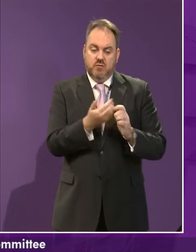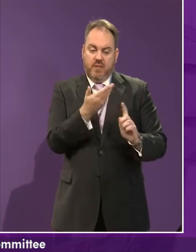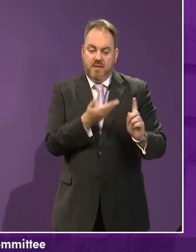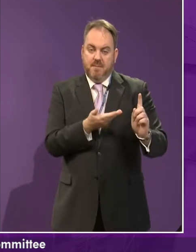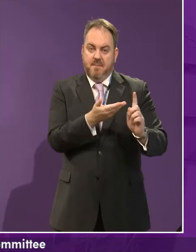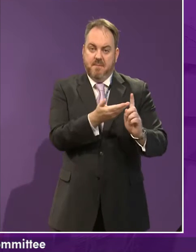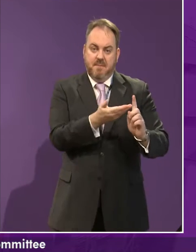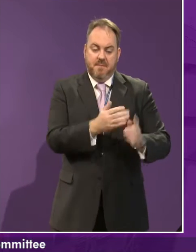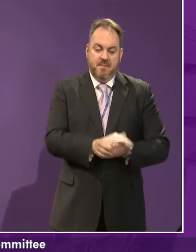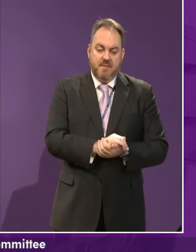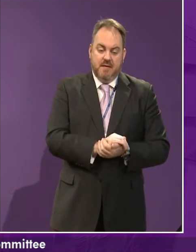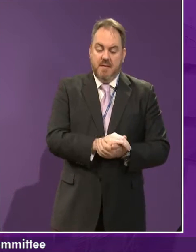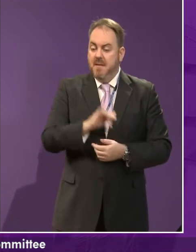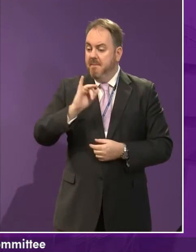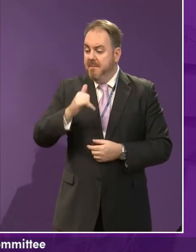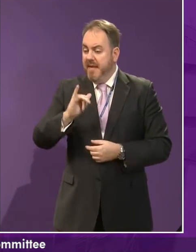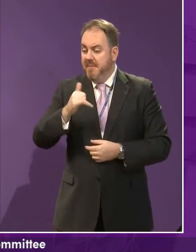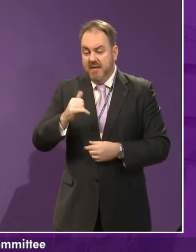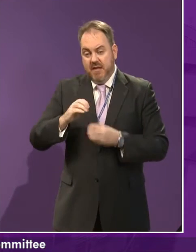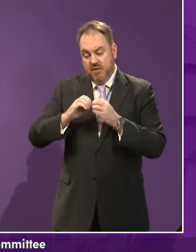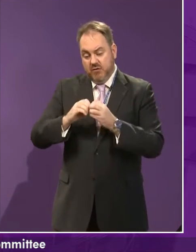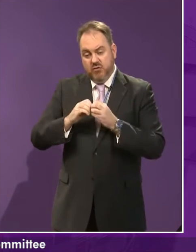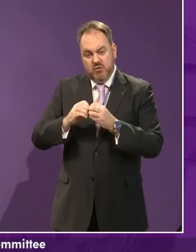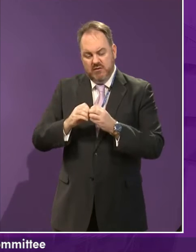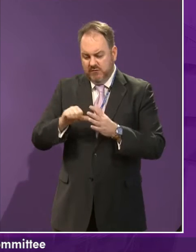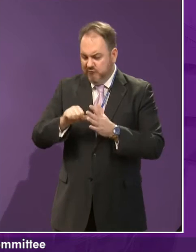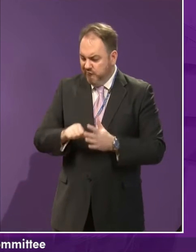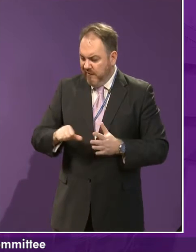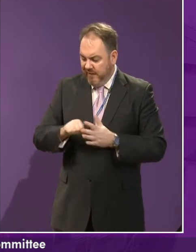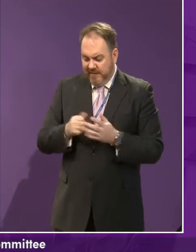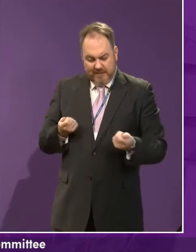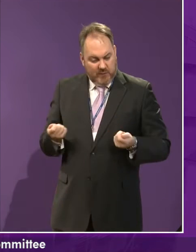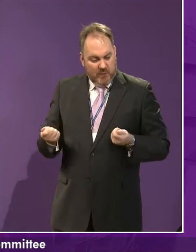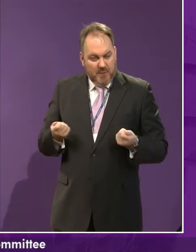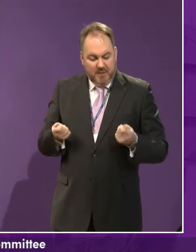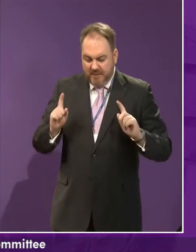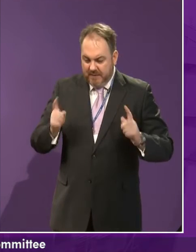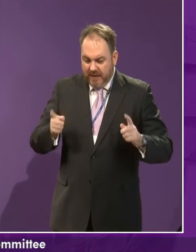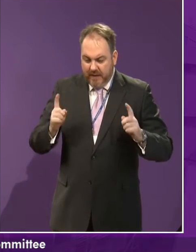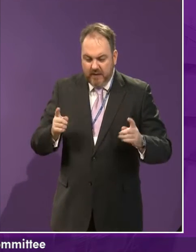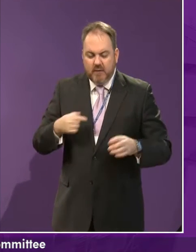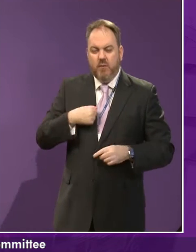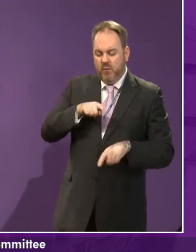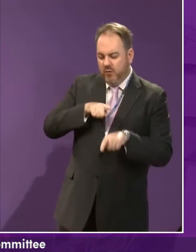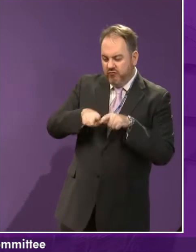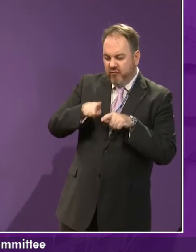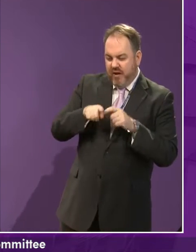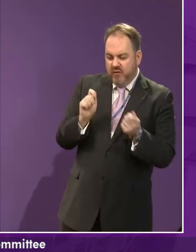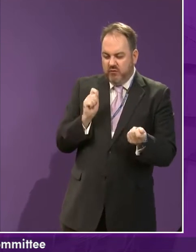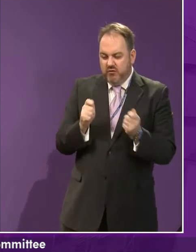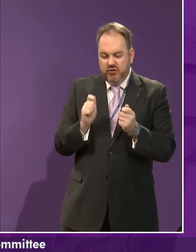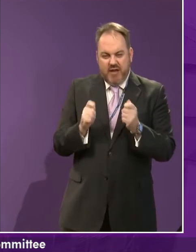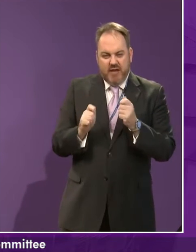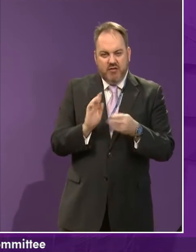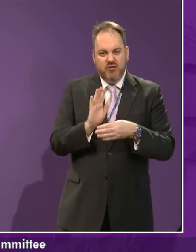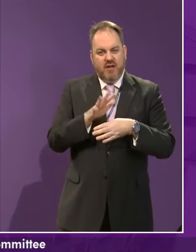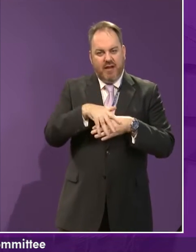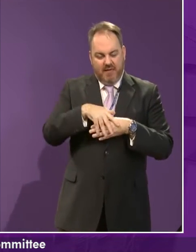is struggling, we can provide a bespoke assessment calendar, so we can push assessments sort of out of